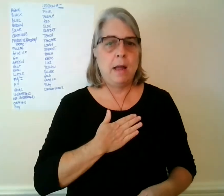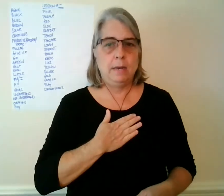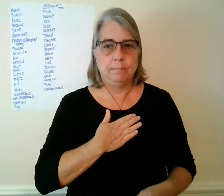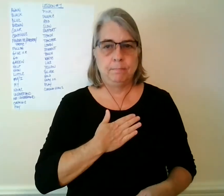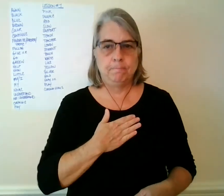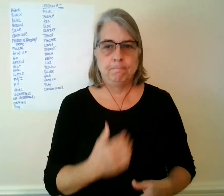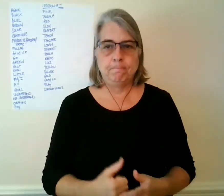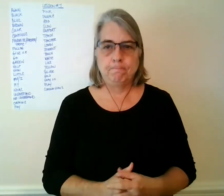mine.